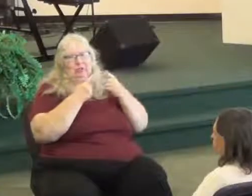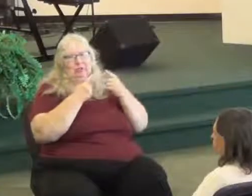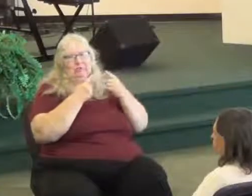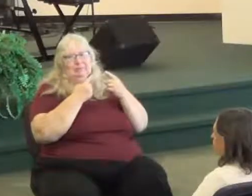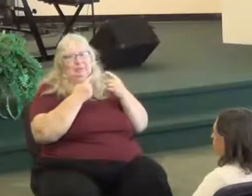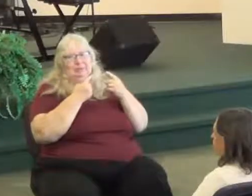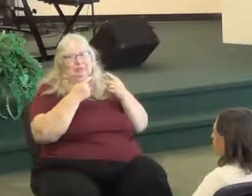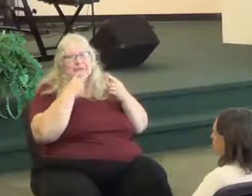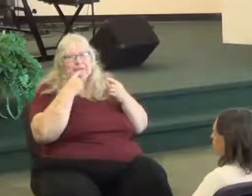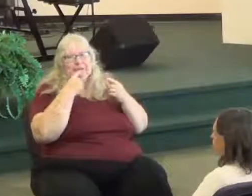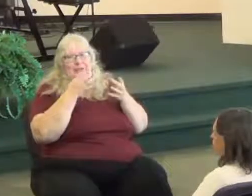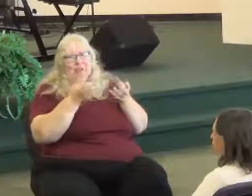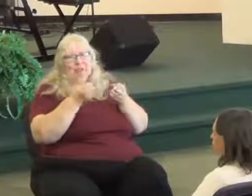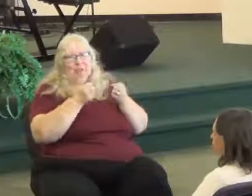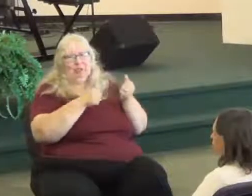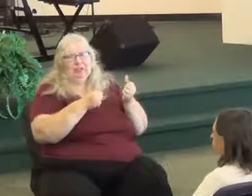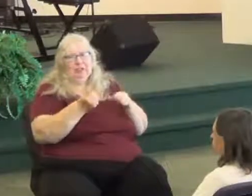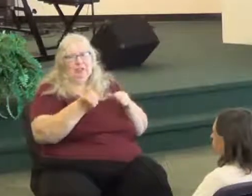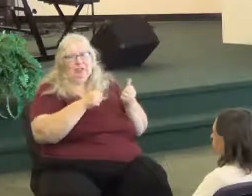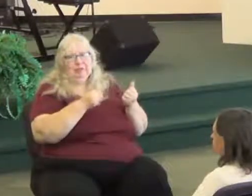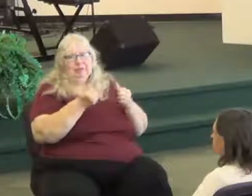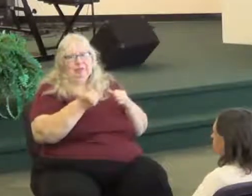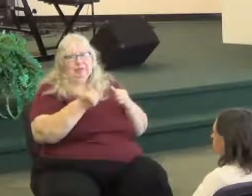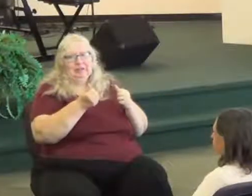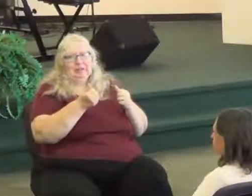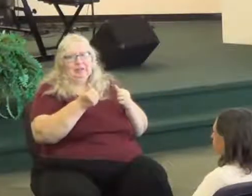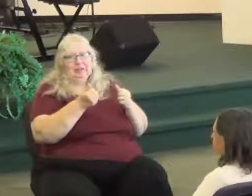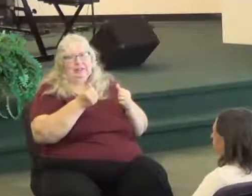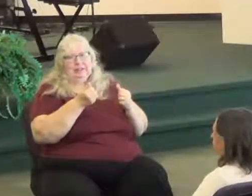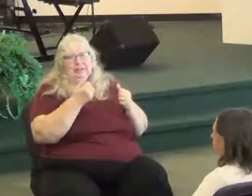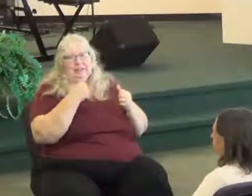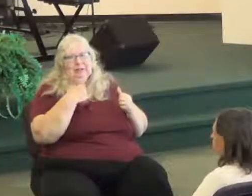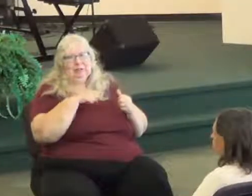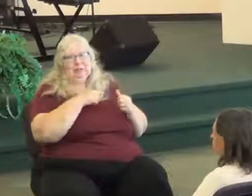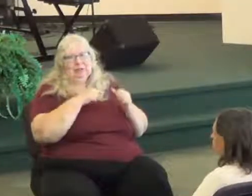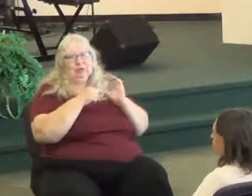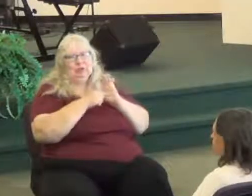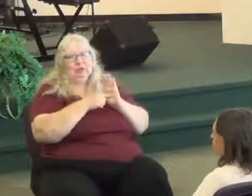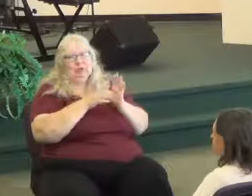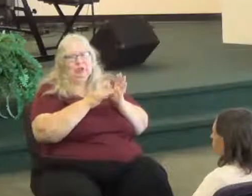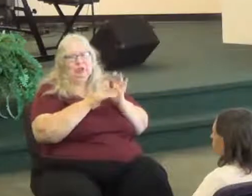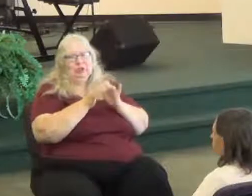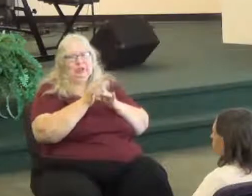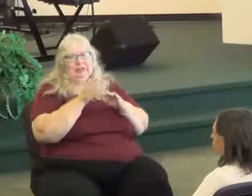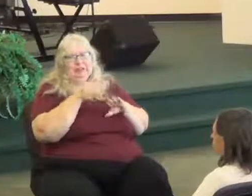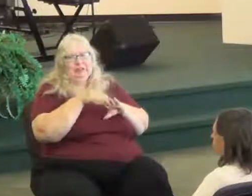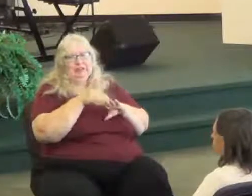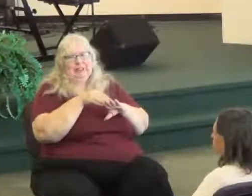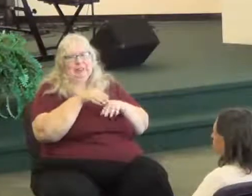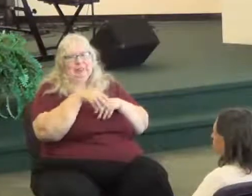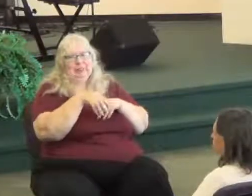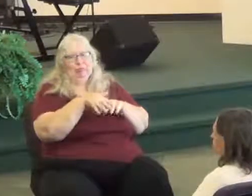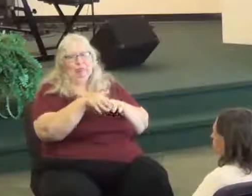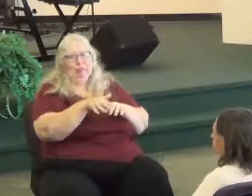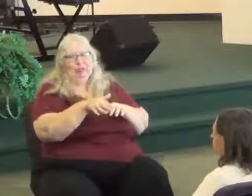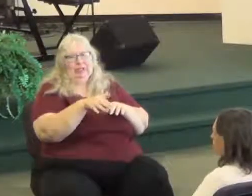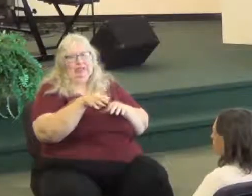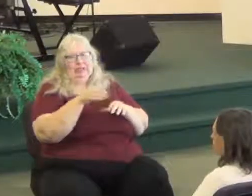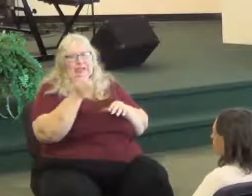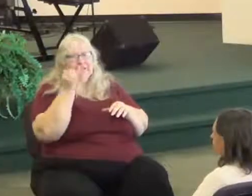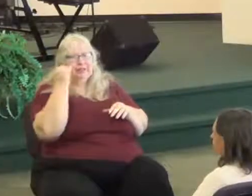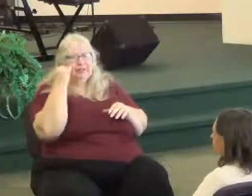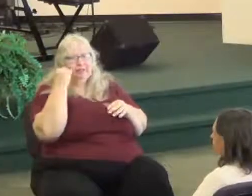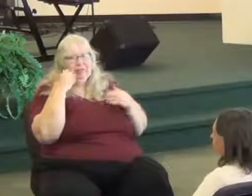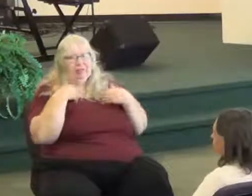route, hand out water, and just show people Jesus. And we want you to be a part of it. If you got a